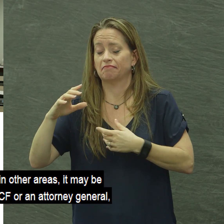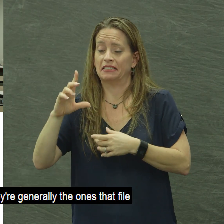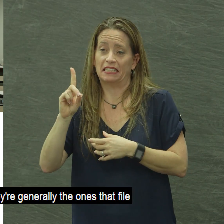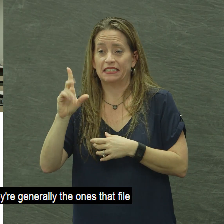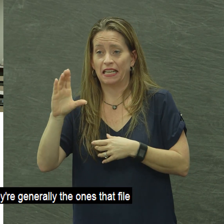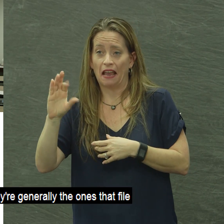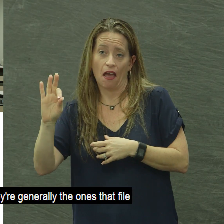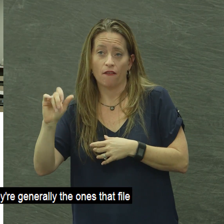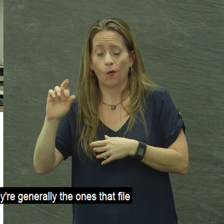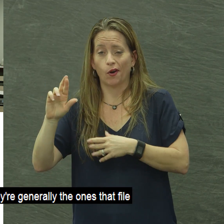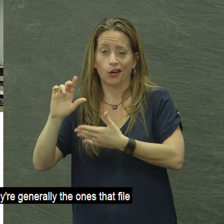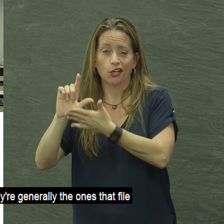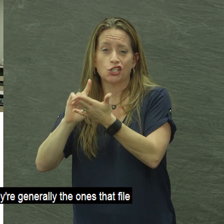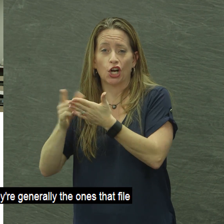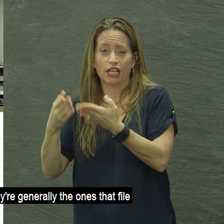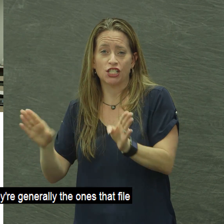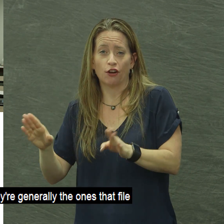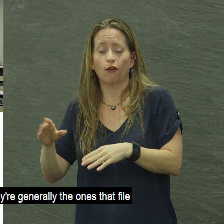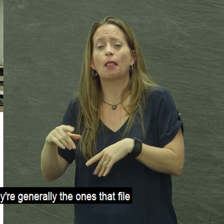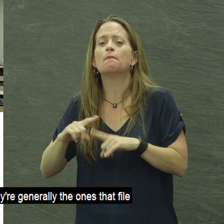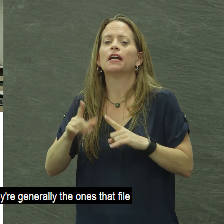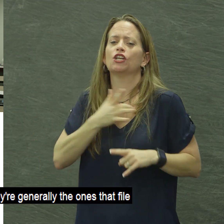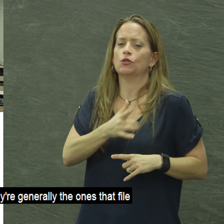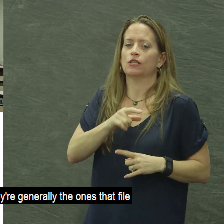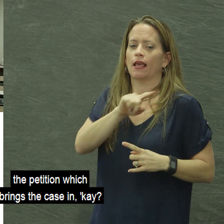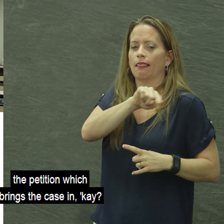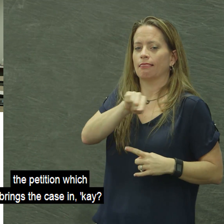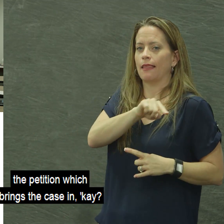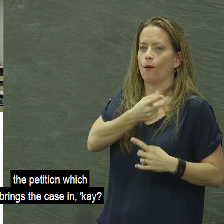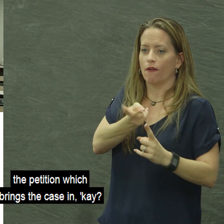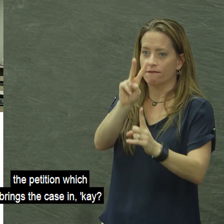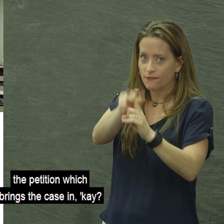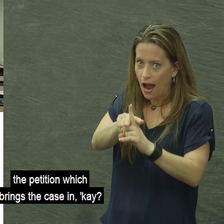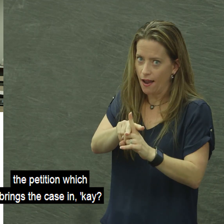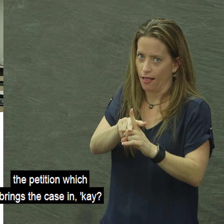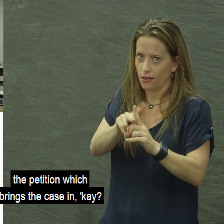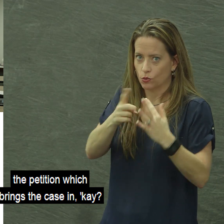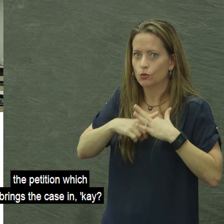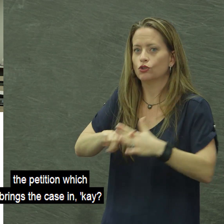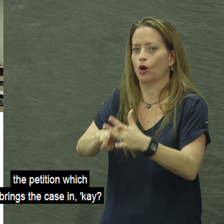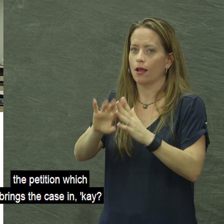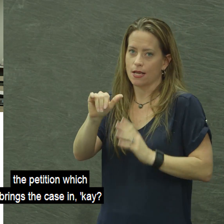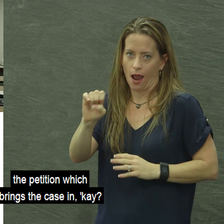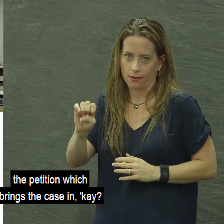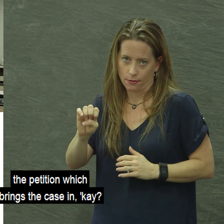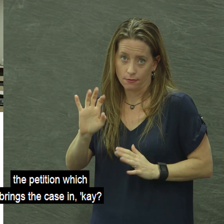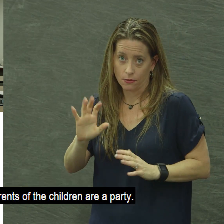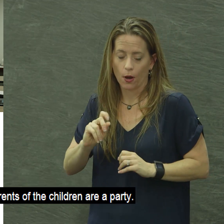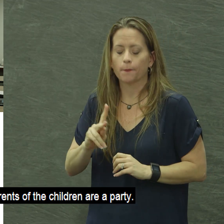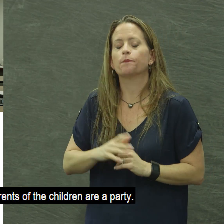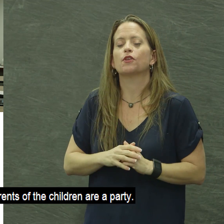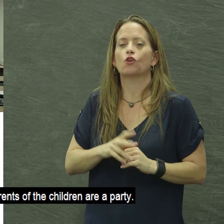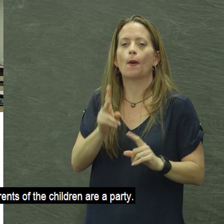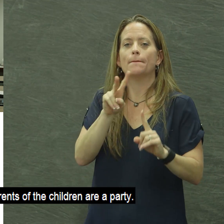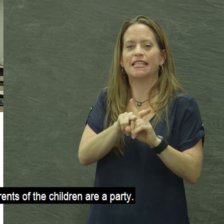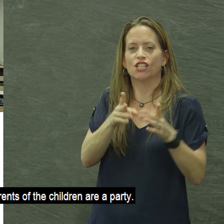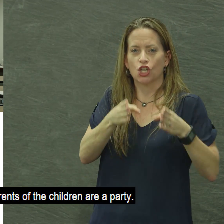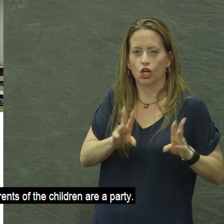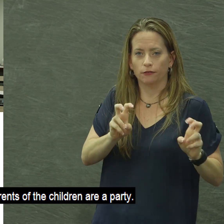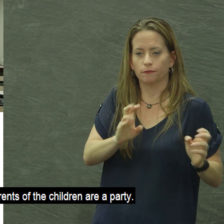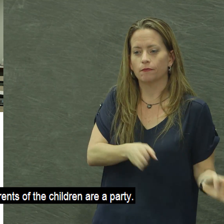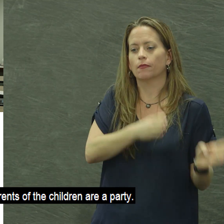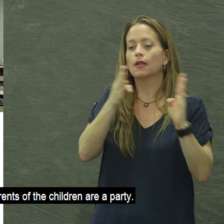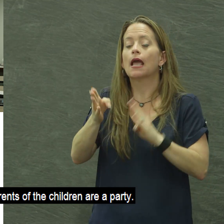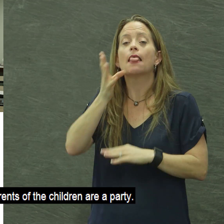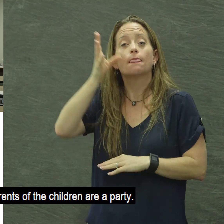general, but they're generally the ones that file the petition which brings the case in. Okay? The parents of the children